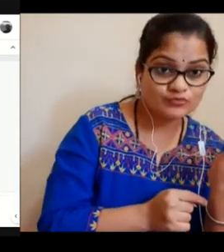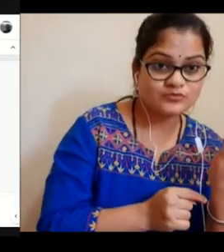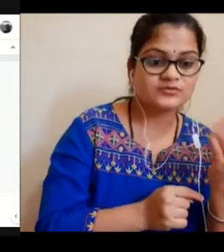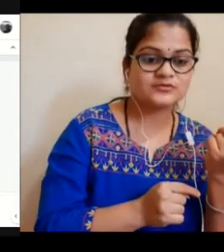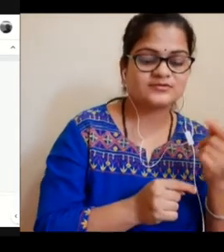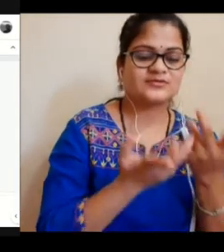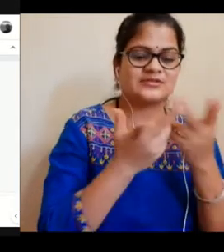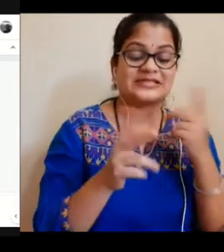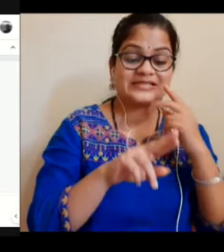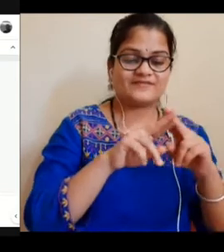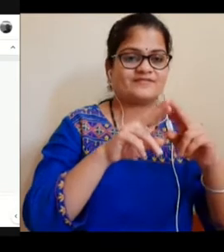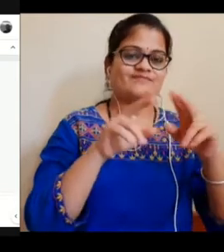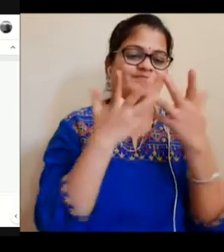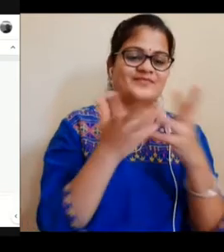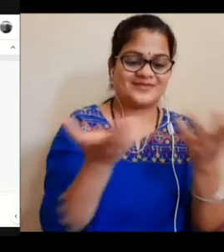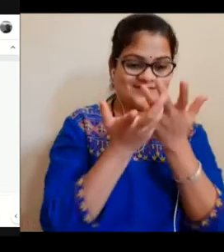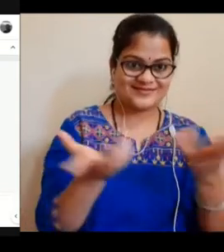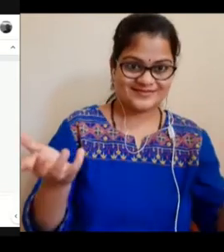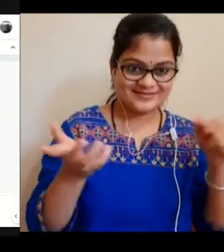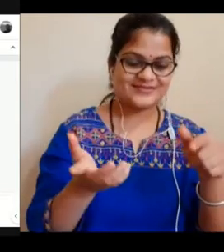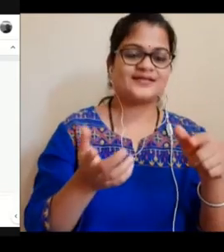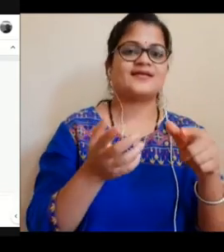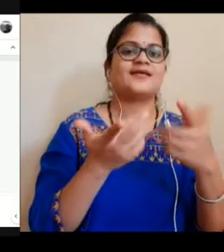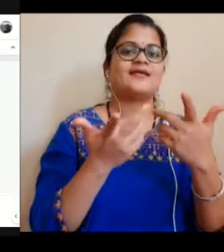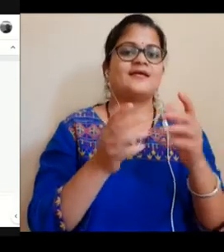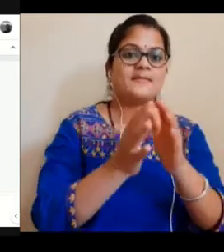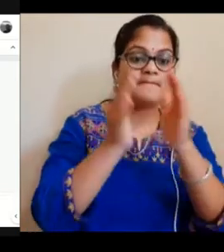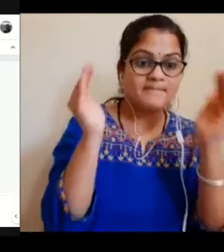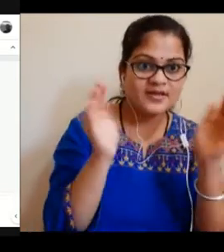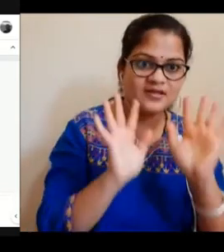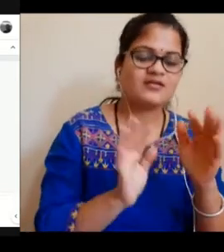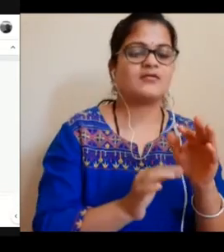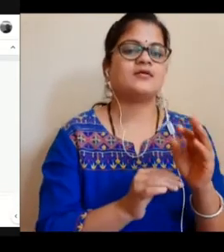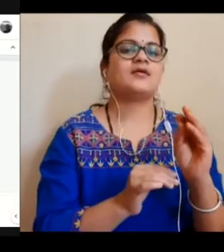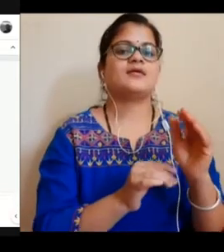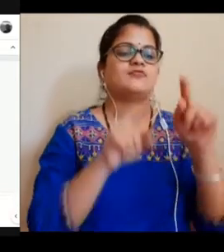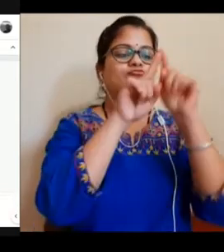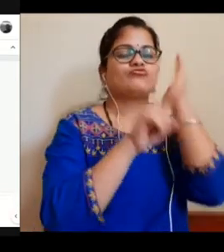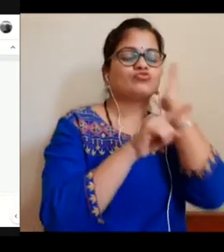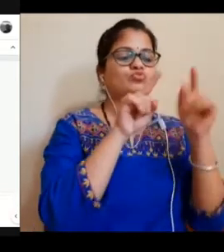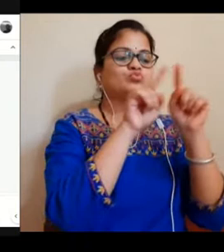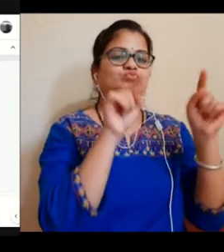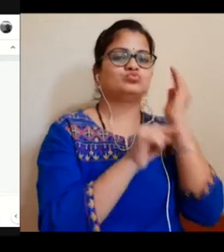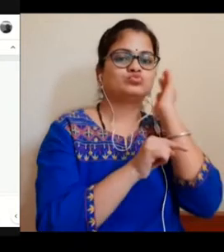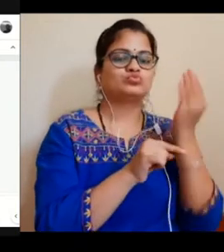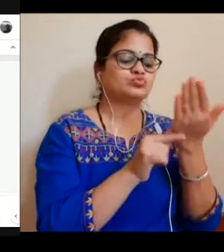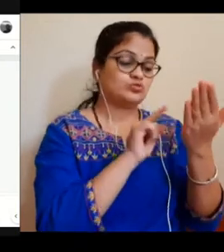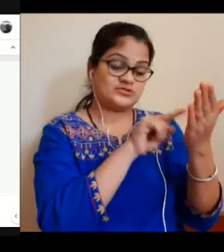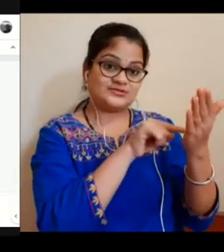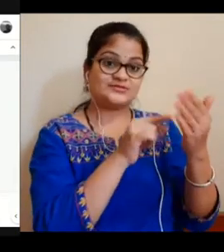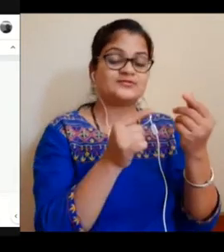the elements bigger. Then it's easy for the kid to manipulate in a phone screen also. Yeah, so